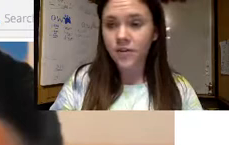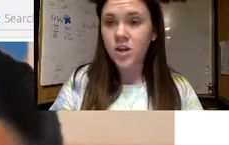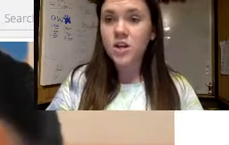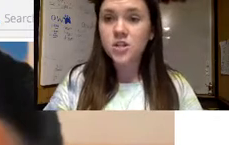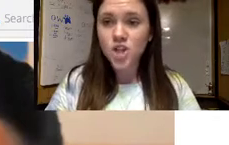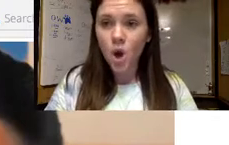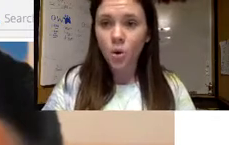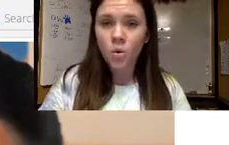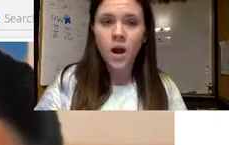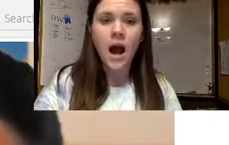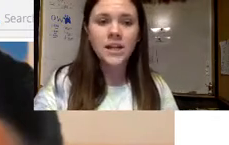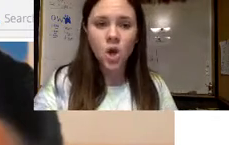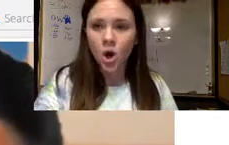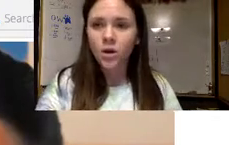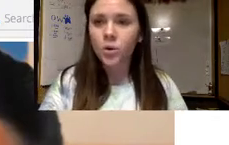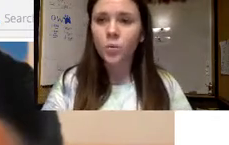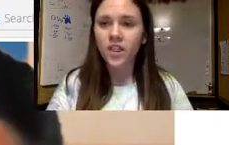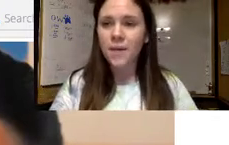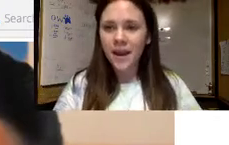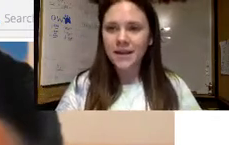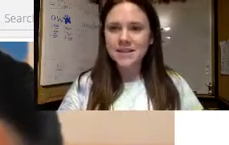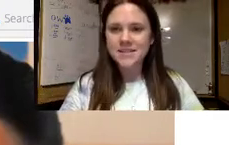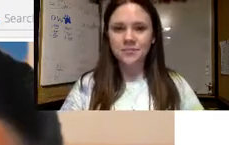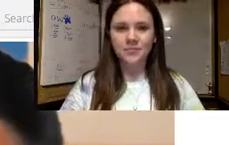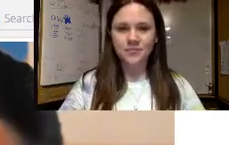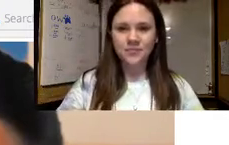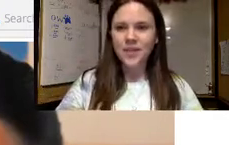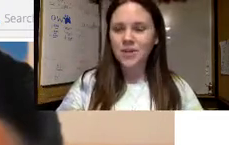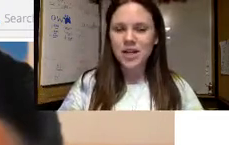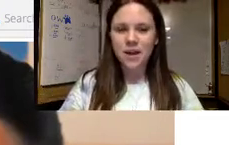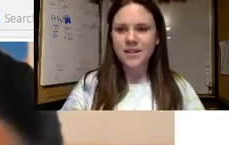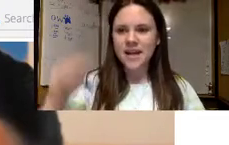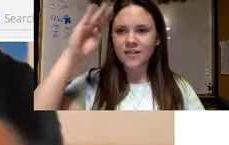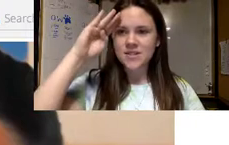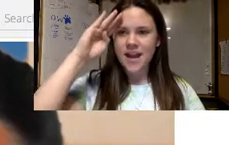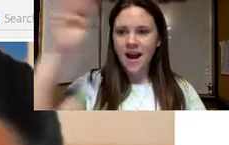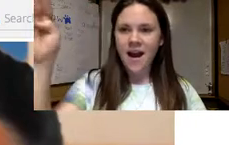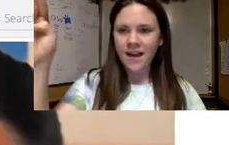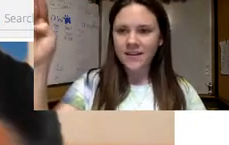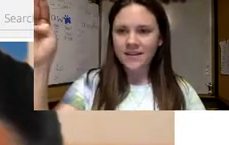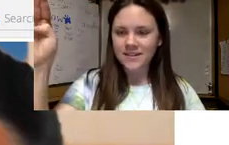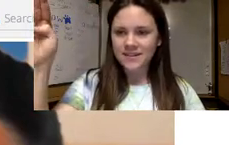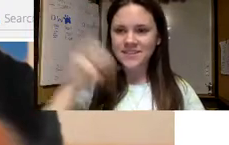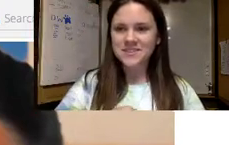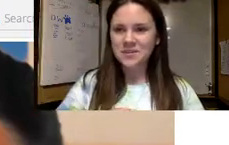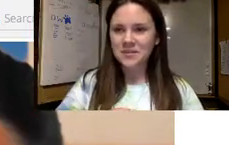deaf, so I talk with my hands. Can you guys practice that? If you say hi,